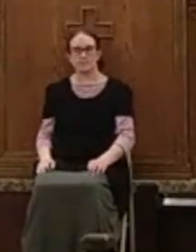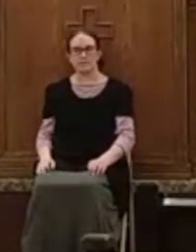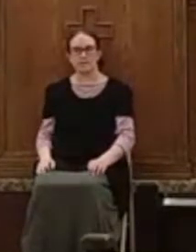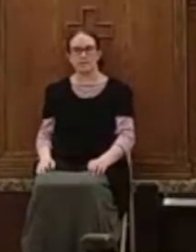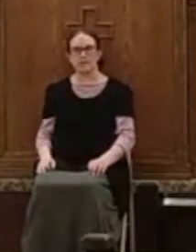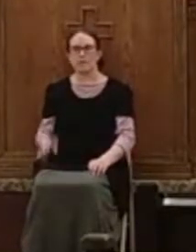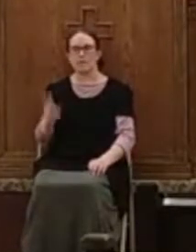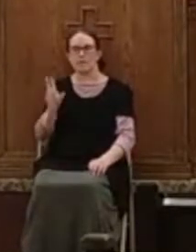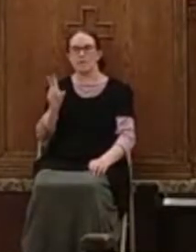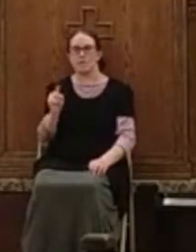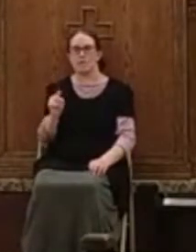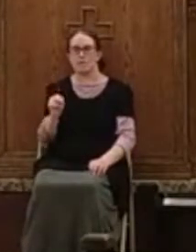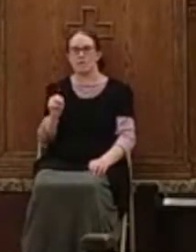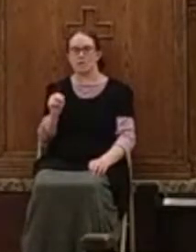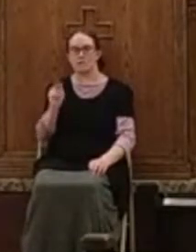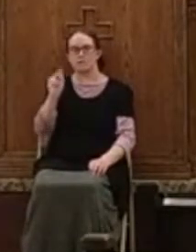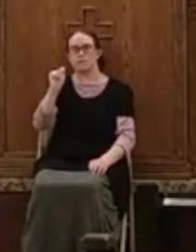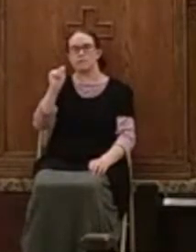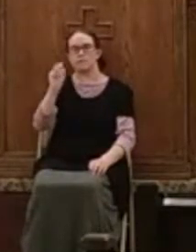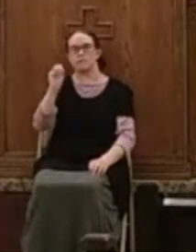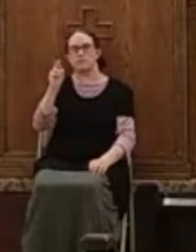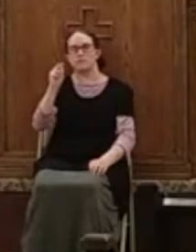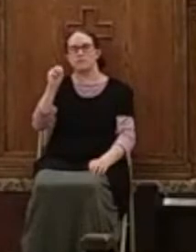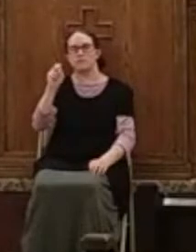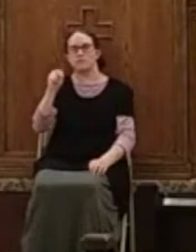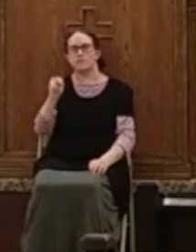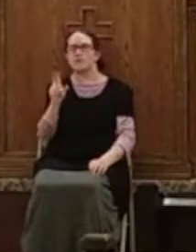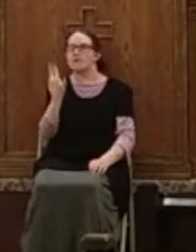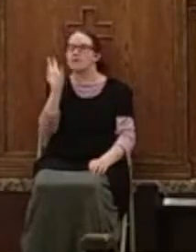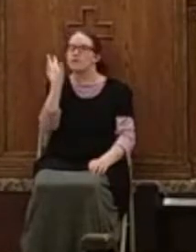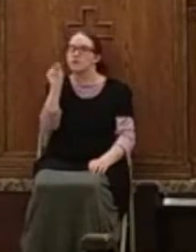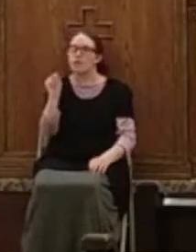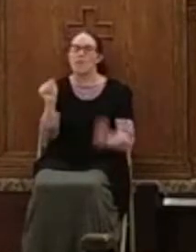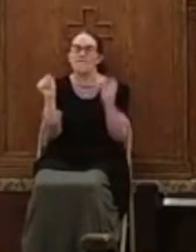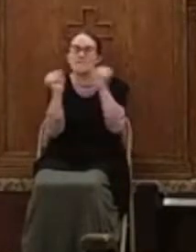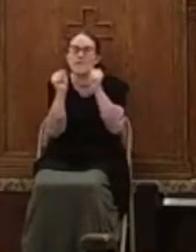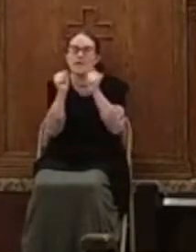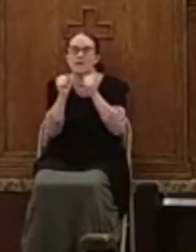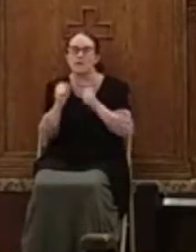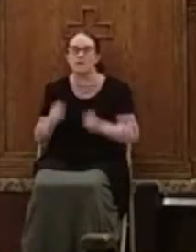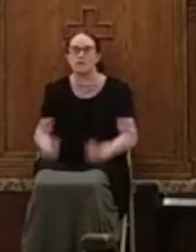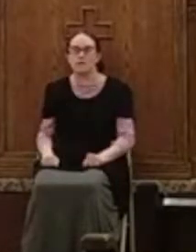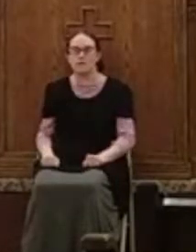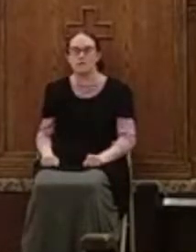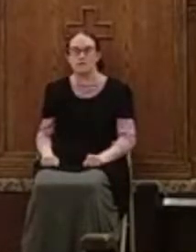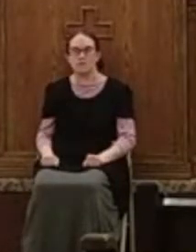there is no torment. Because there is no fear. Right.